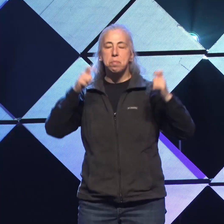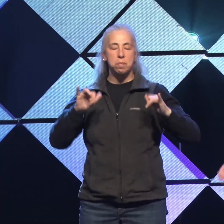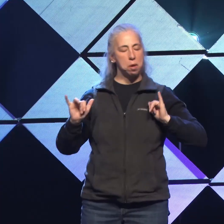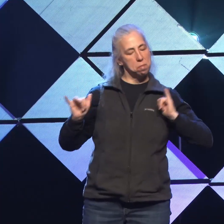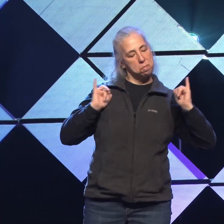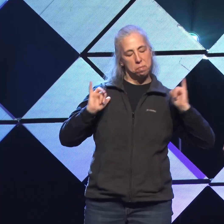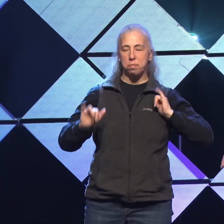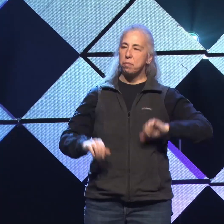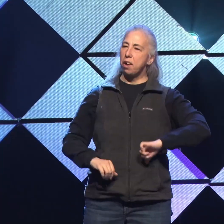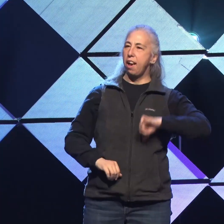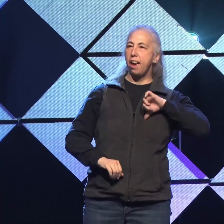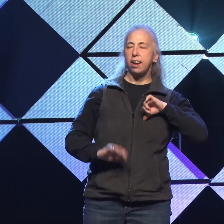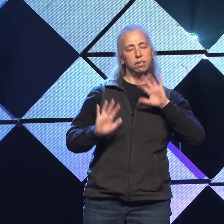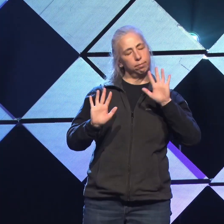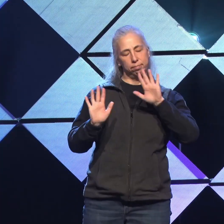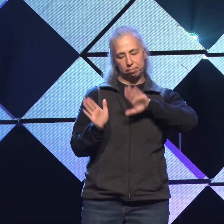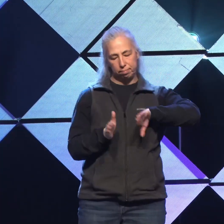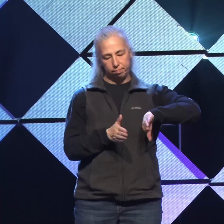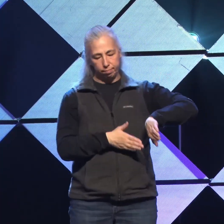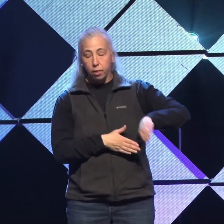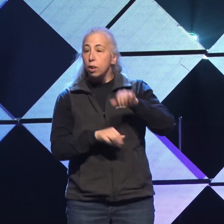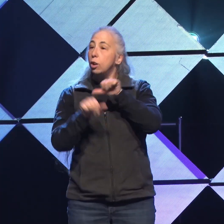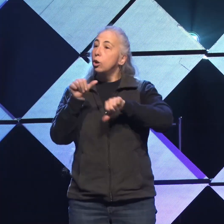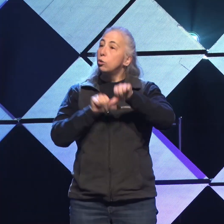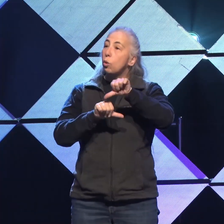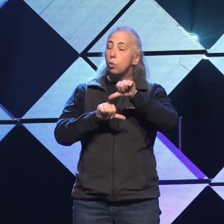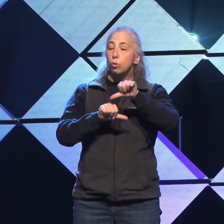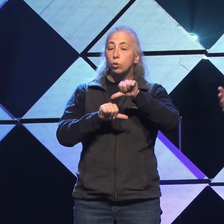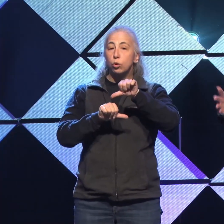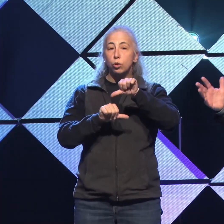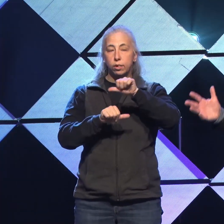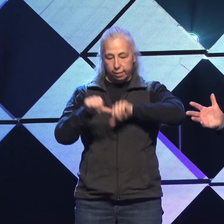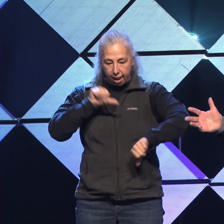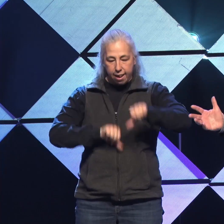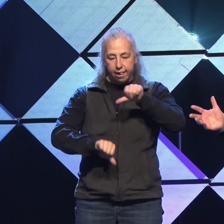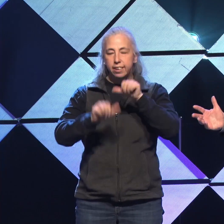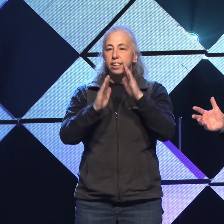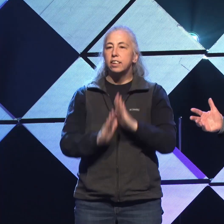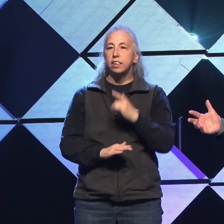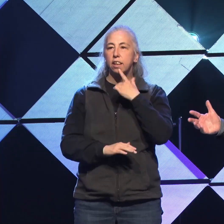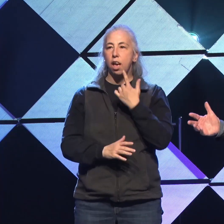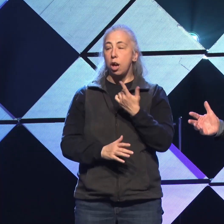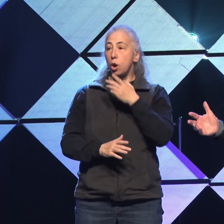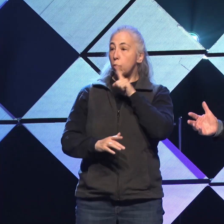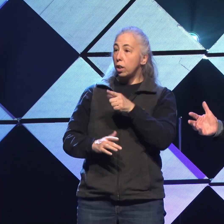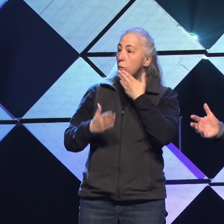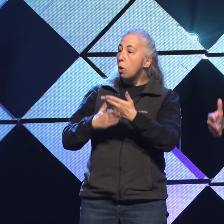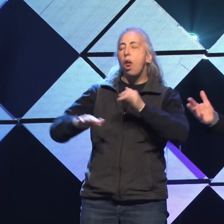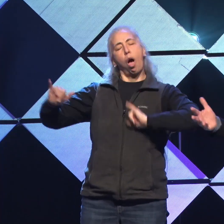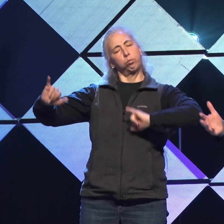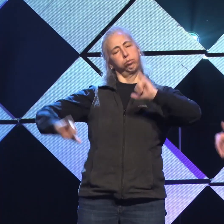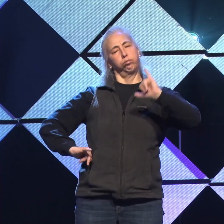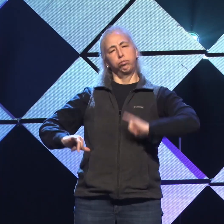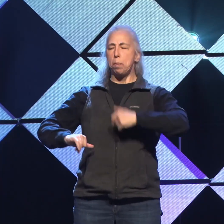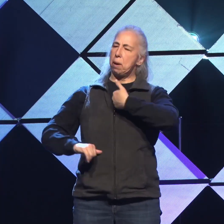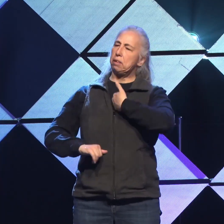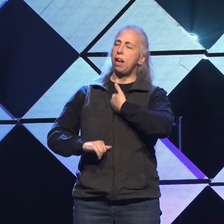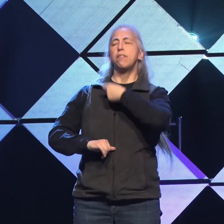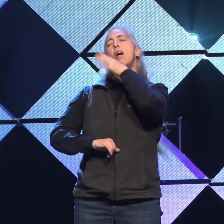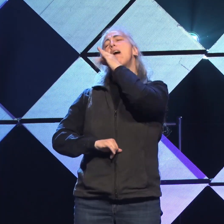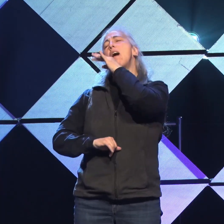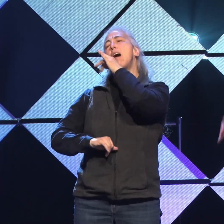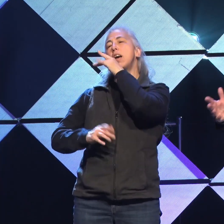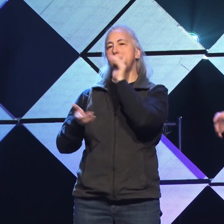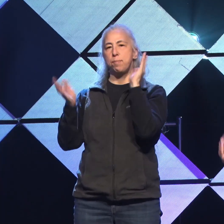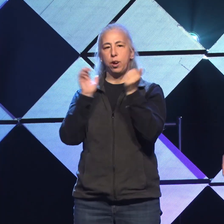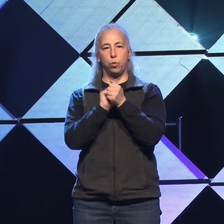things. And social scientists, they tell us it's better to actually brag about yourself than to do the humble